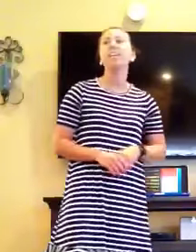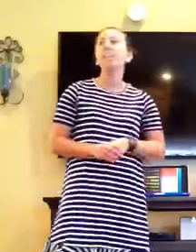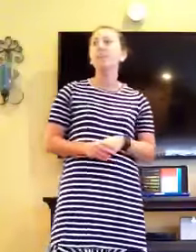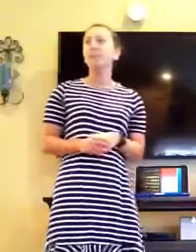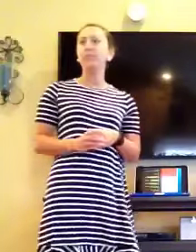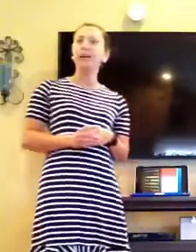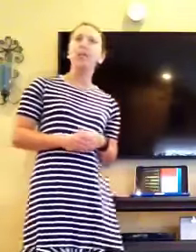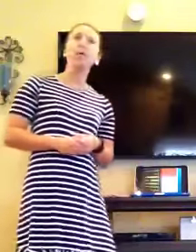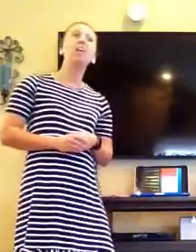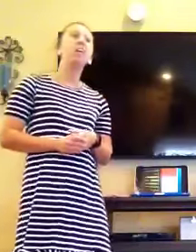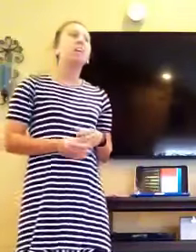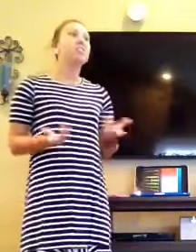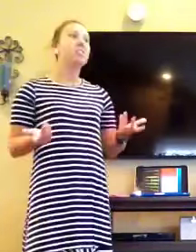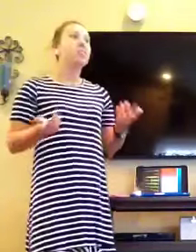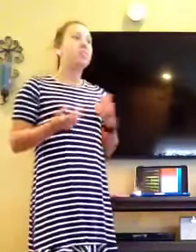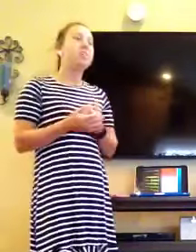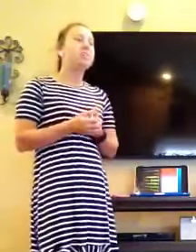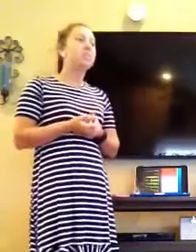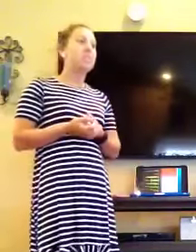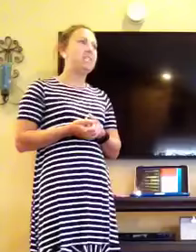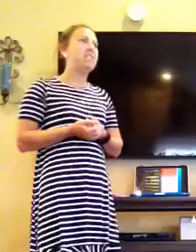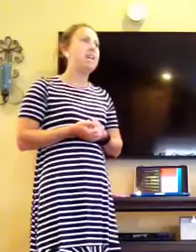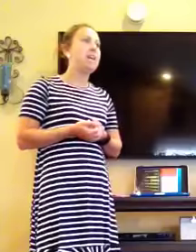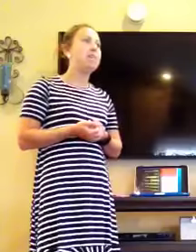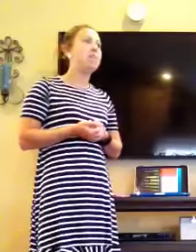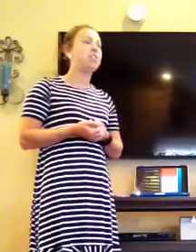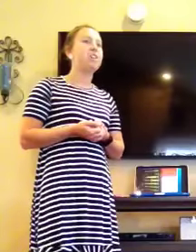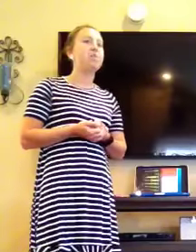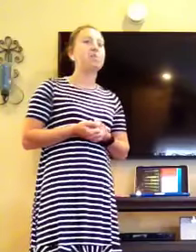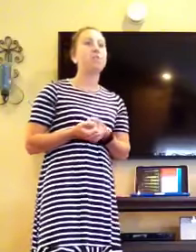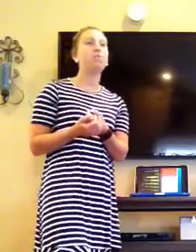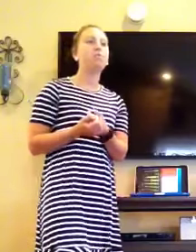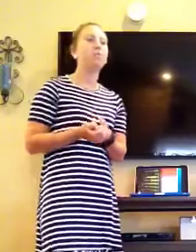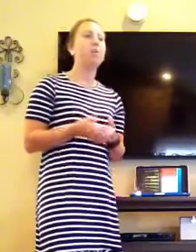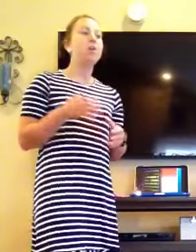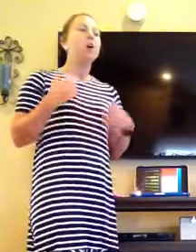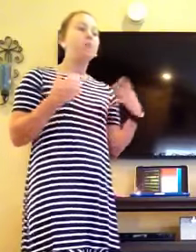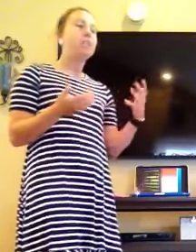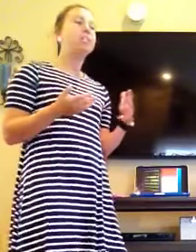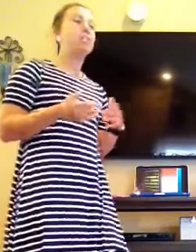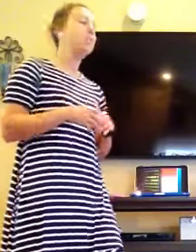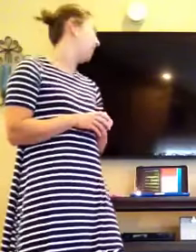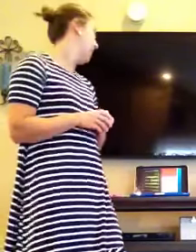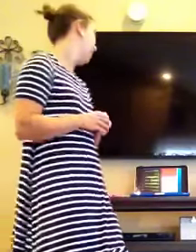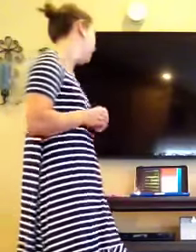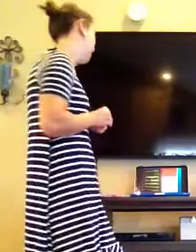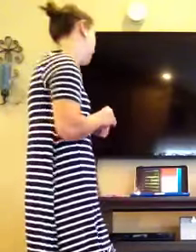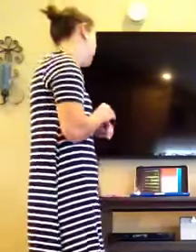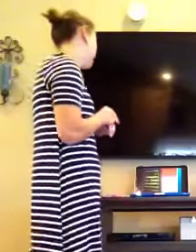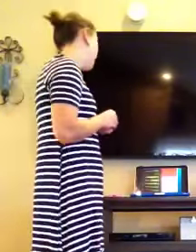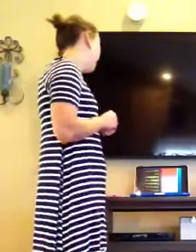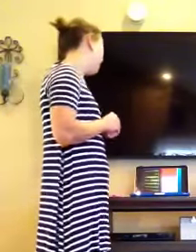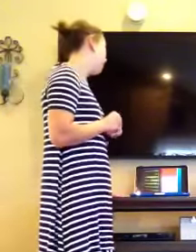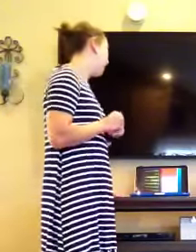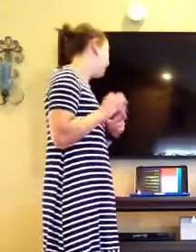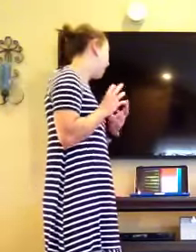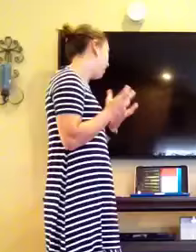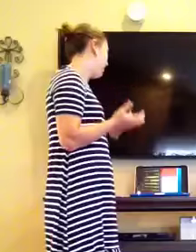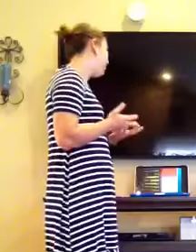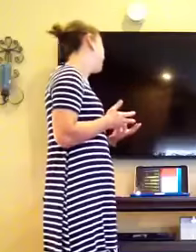Thank you guys for coming to the PLC today. I'm going to share with you some research that I have done. It's about